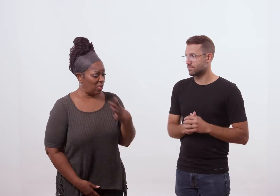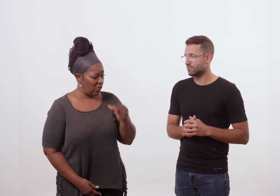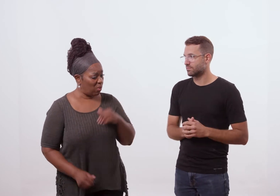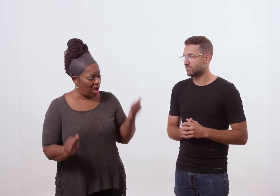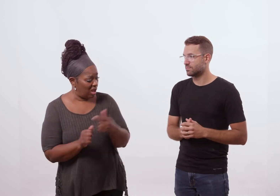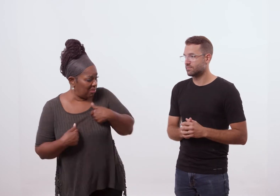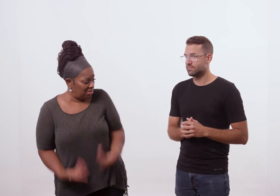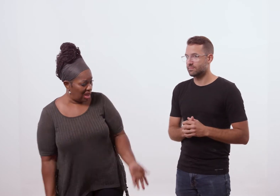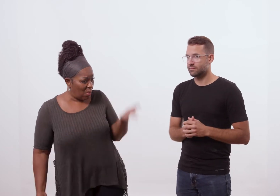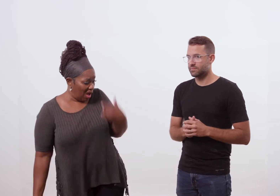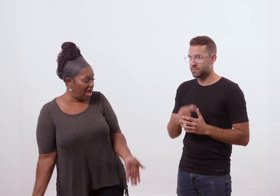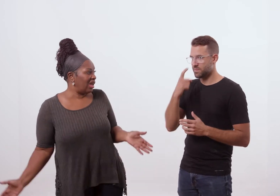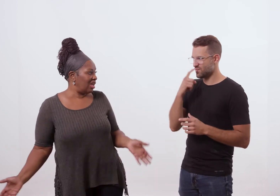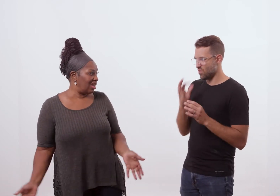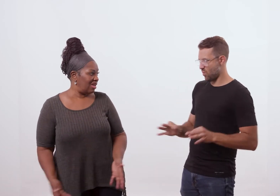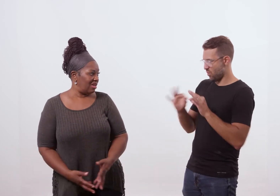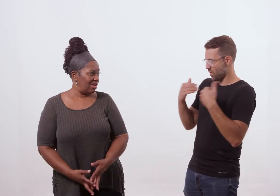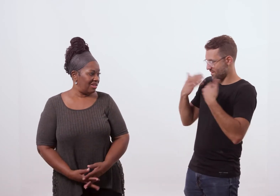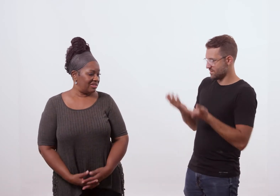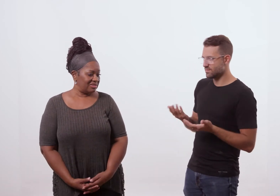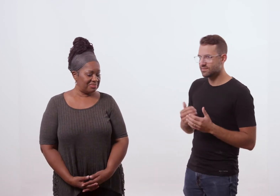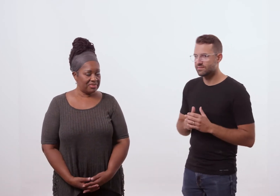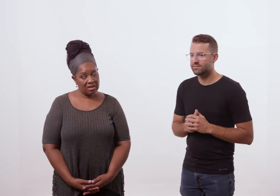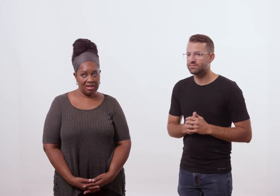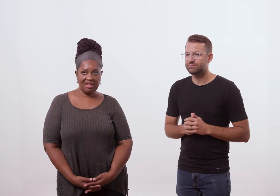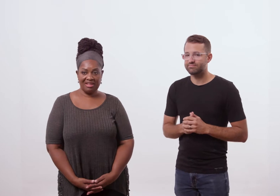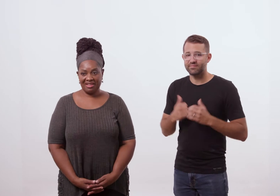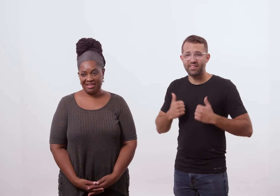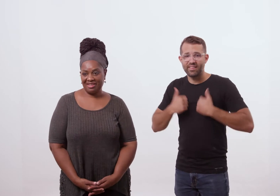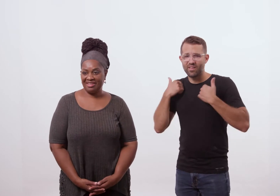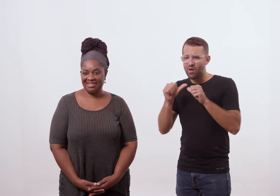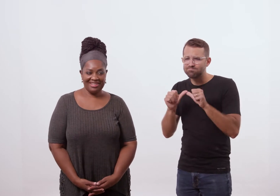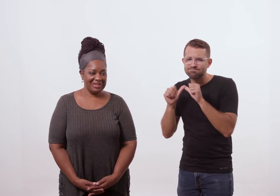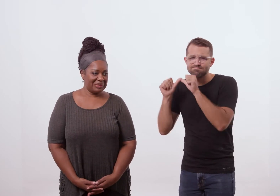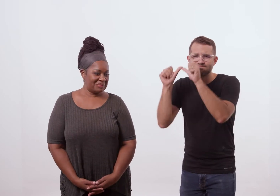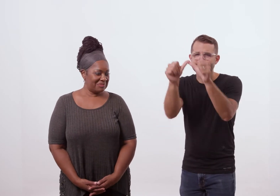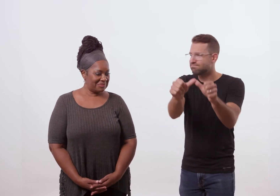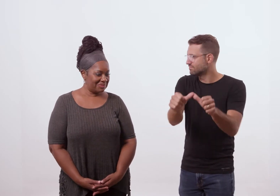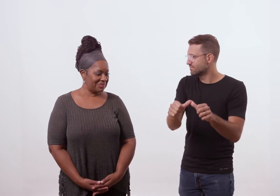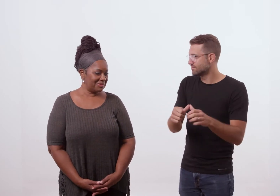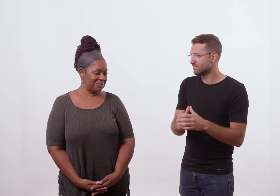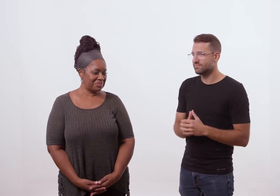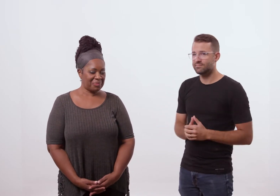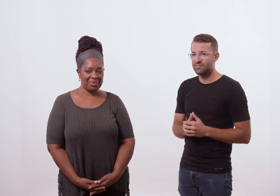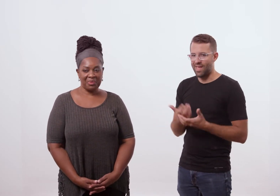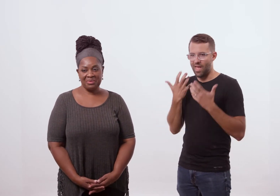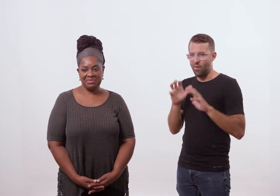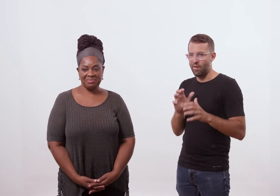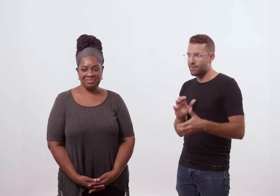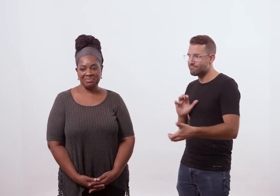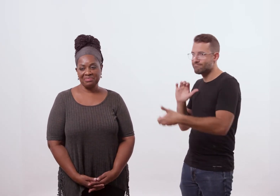worth having. Life is long. I have no wish to join with some adoring, wide-eyed bit